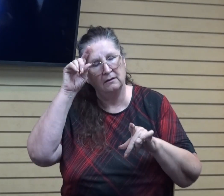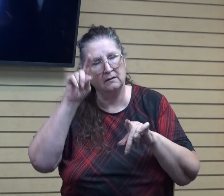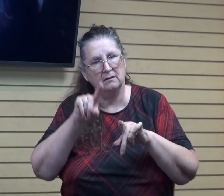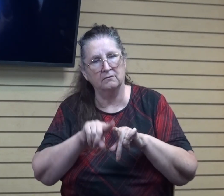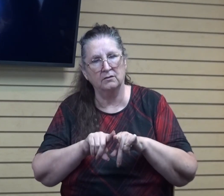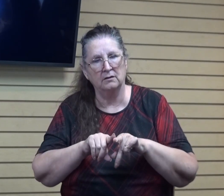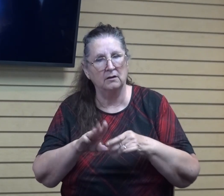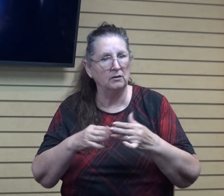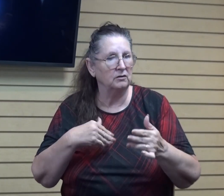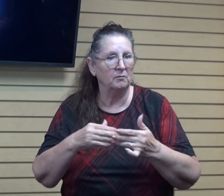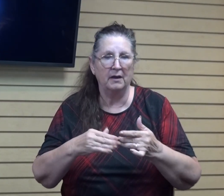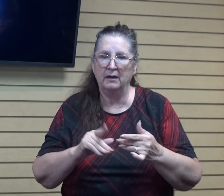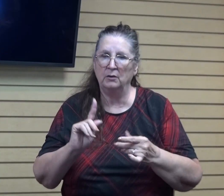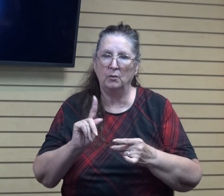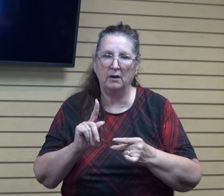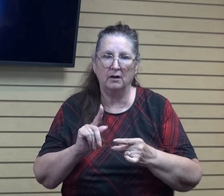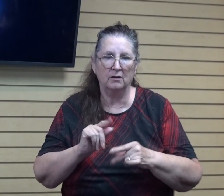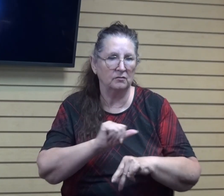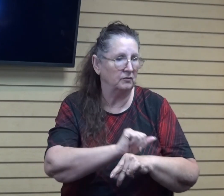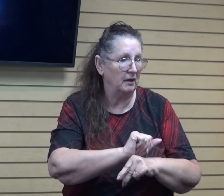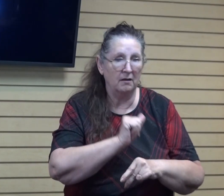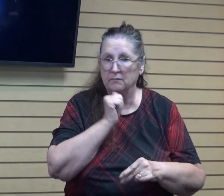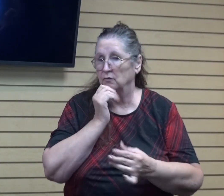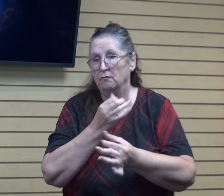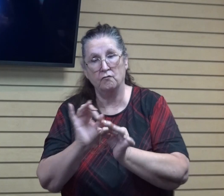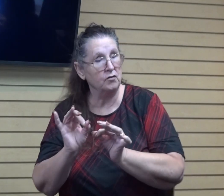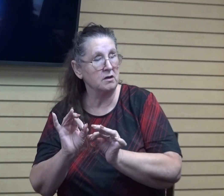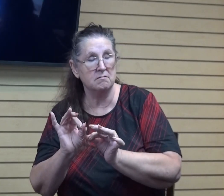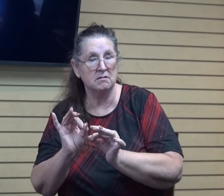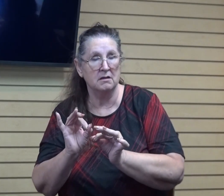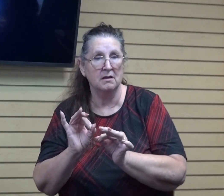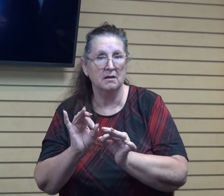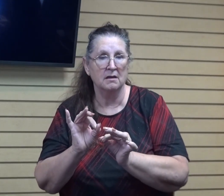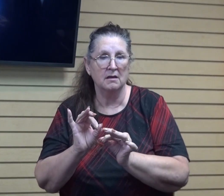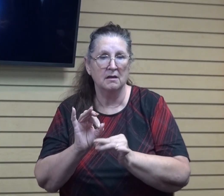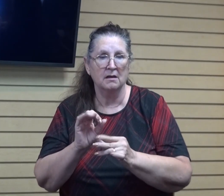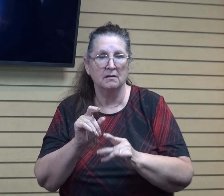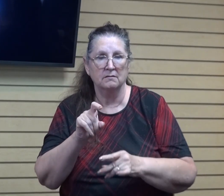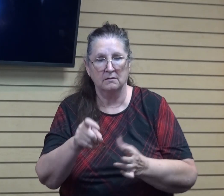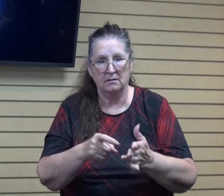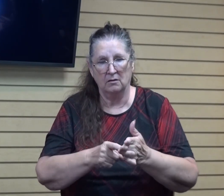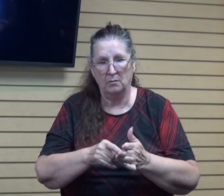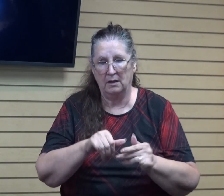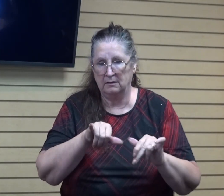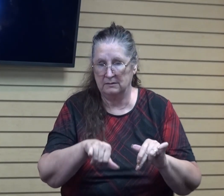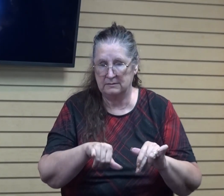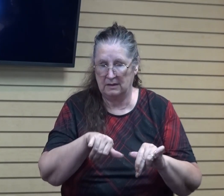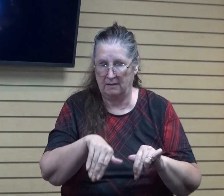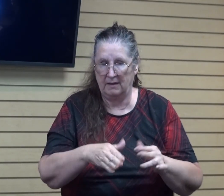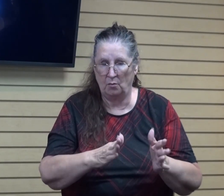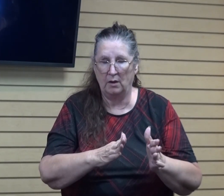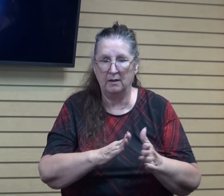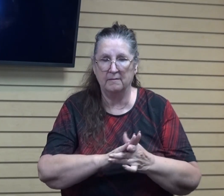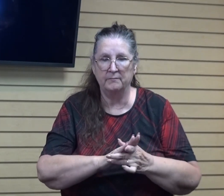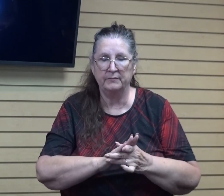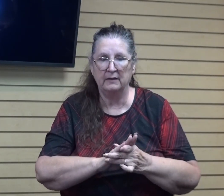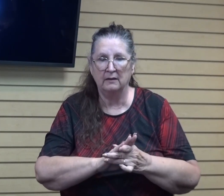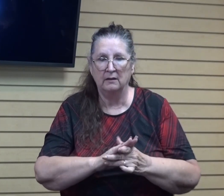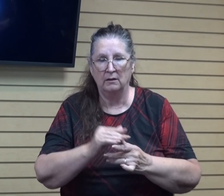being called, slaves or not, they were commanded to stay as they were. It shows that obedience